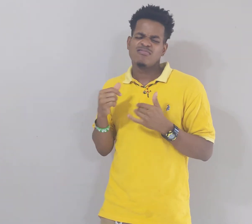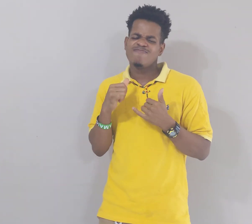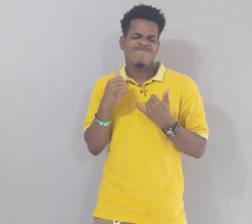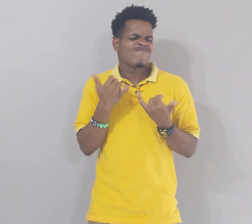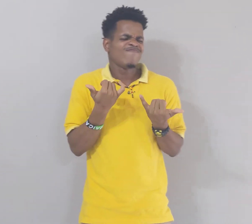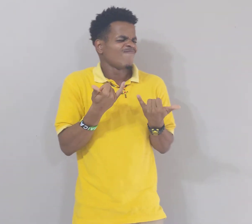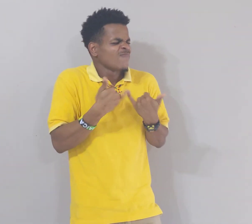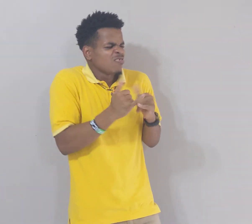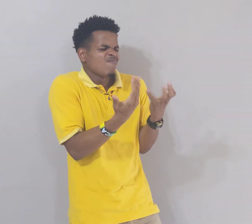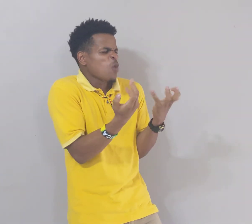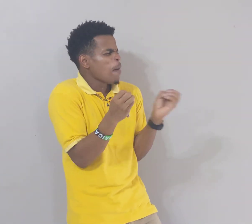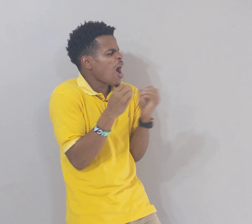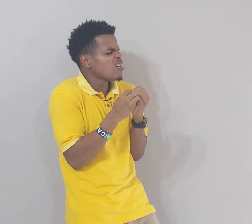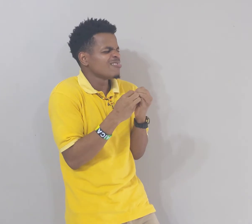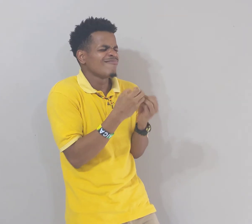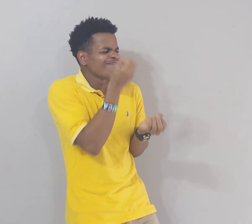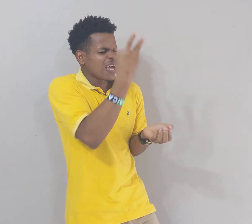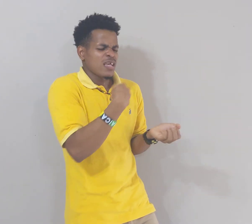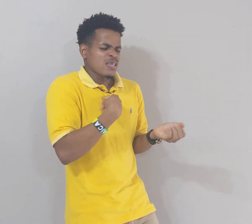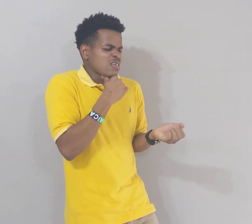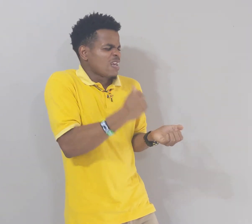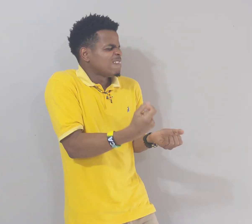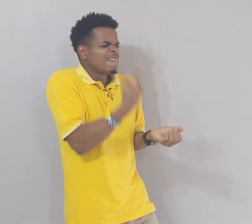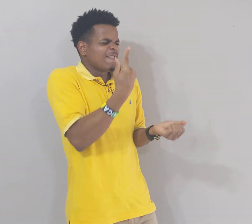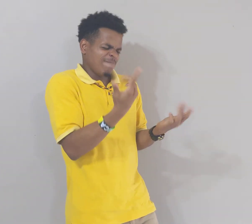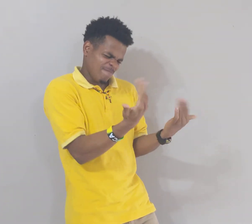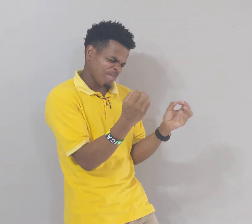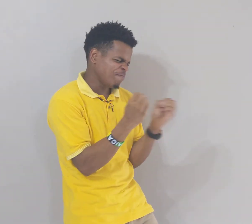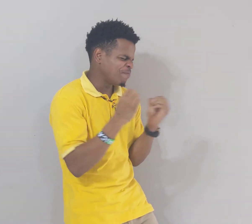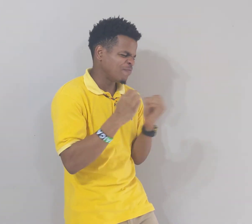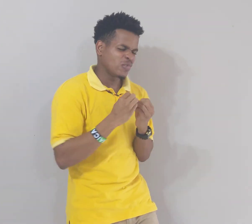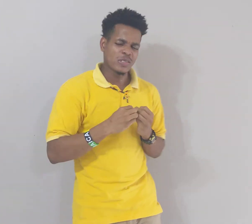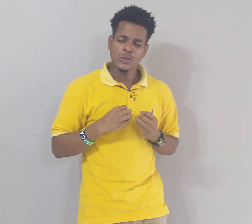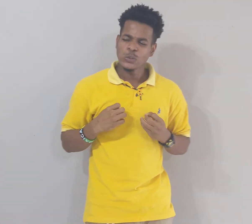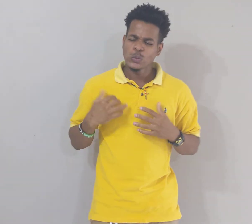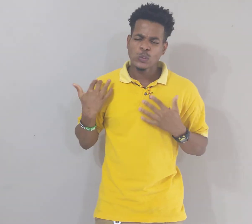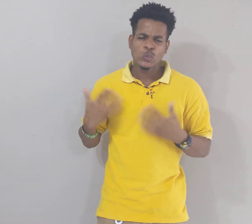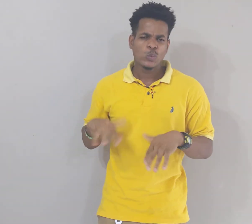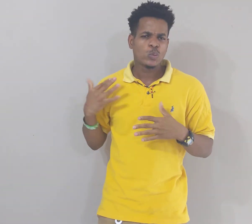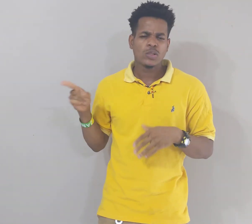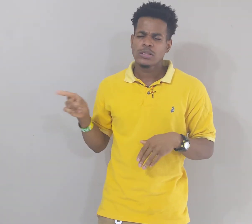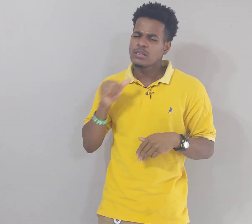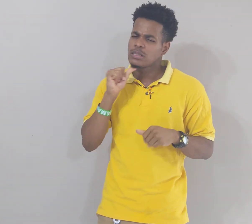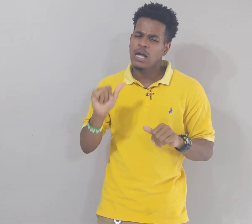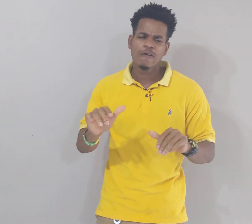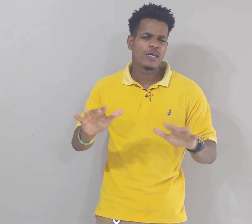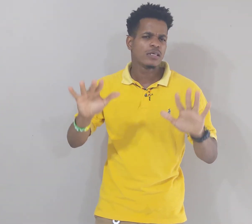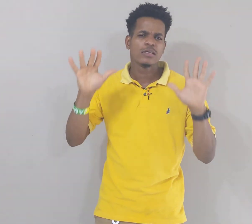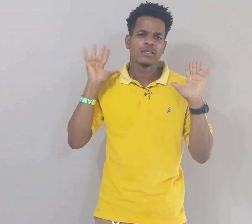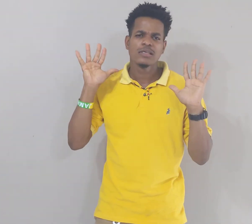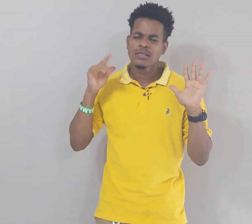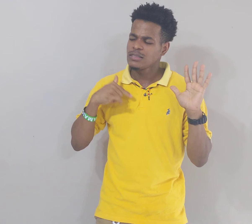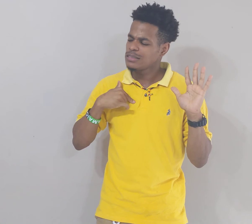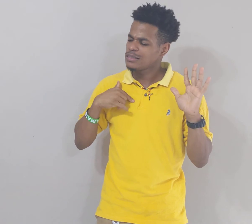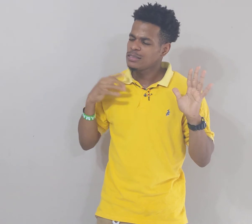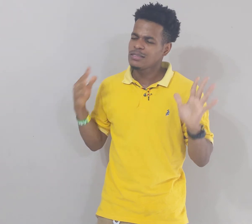It was cool to see how he could be encouraged and how hungry he was for more and to understand more. He's not giving